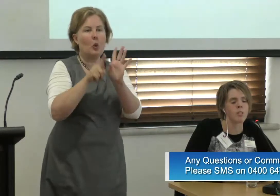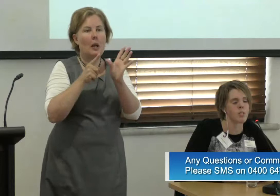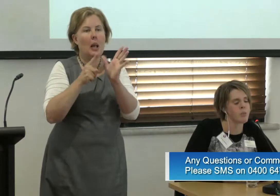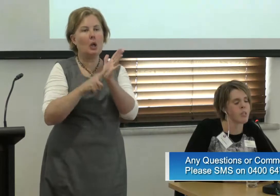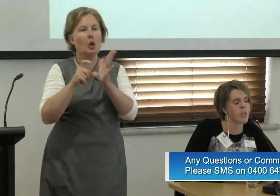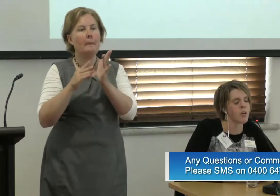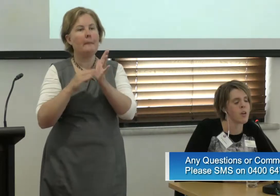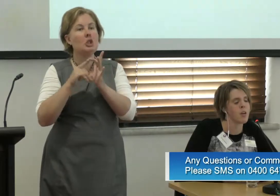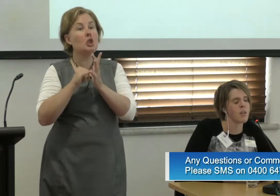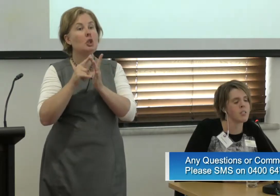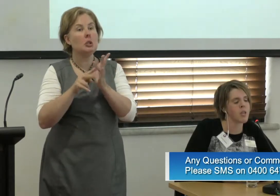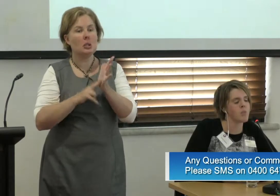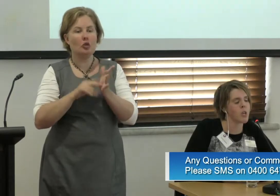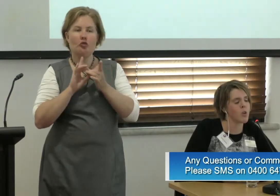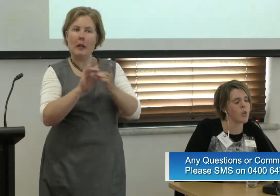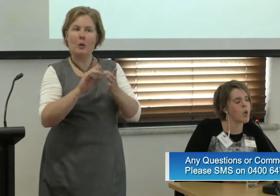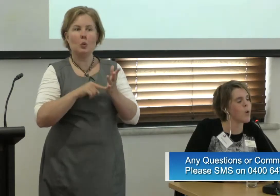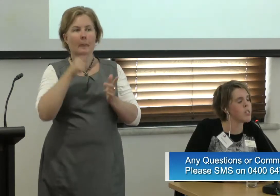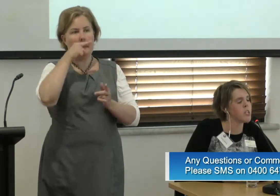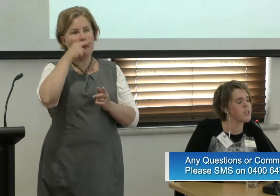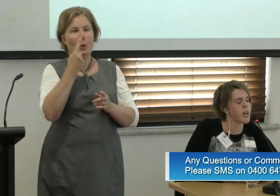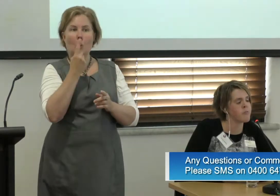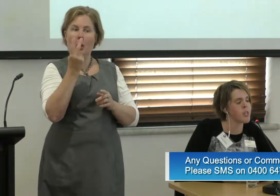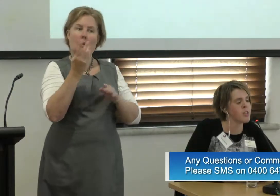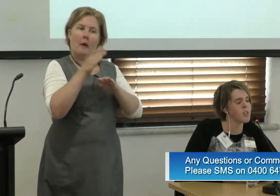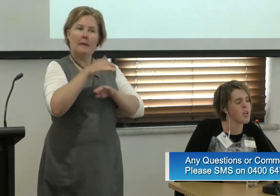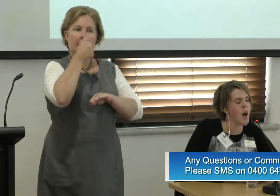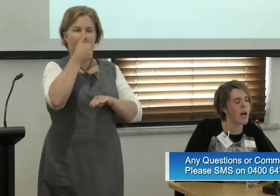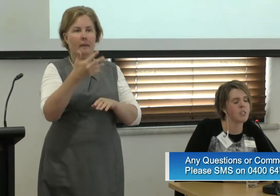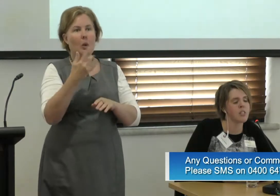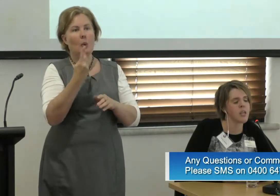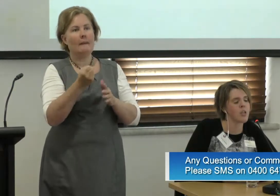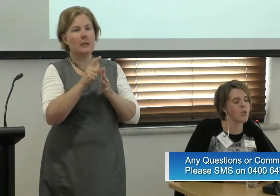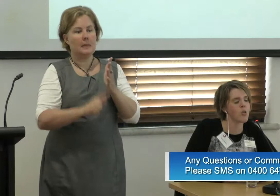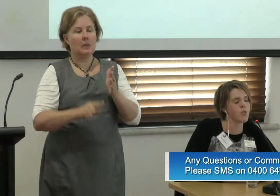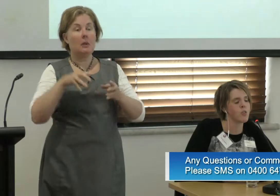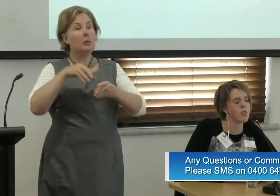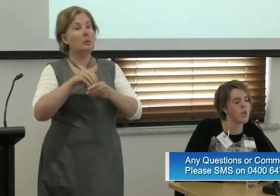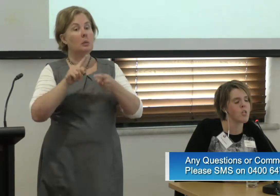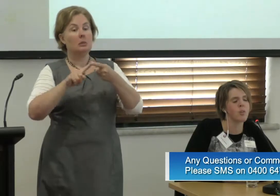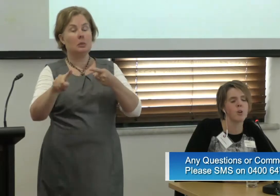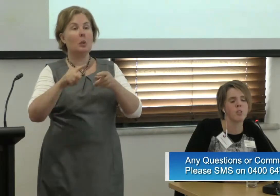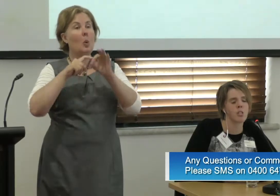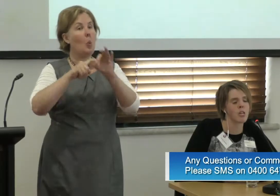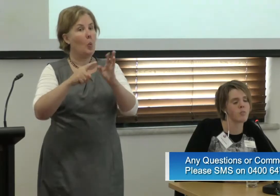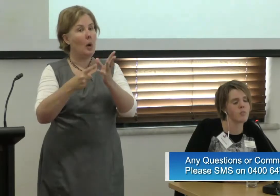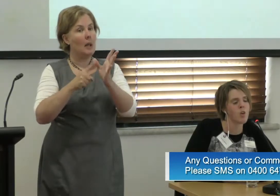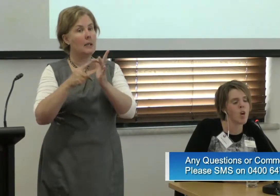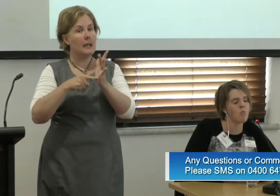with disability. These themes include quality and safety, access and inclusion,